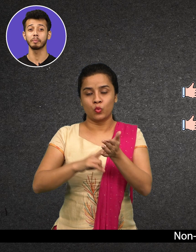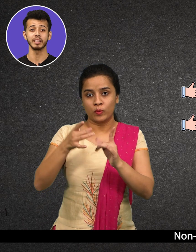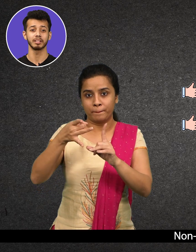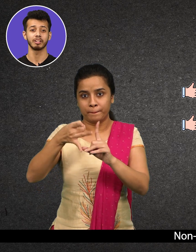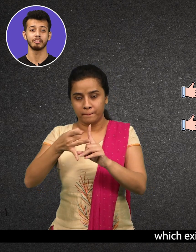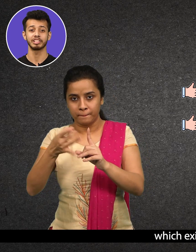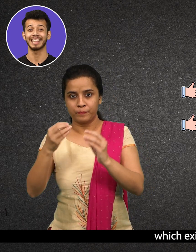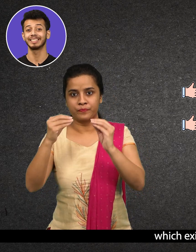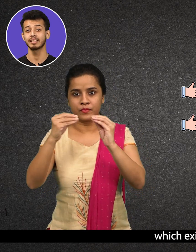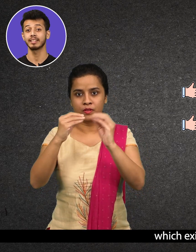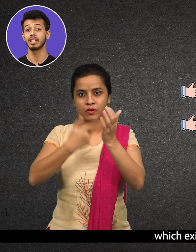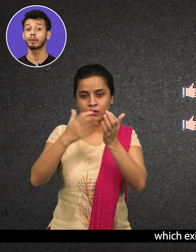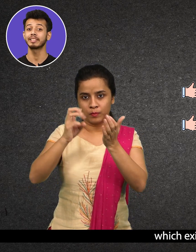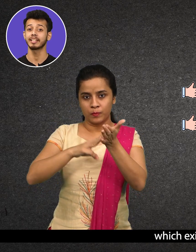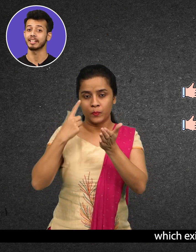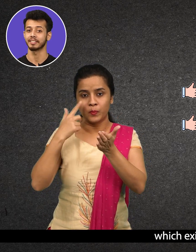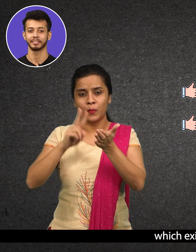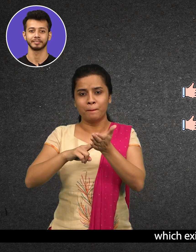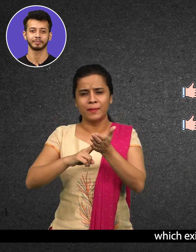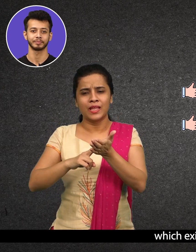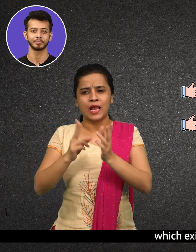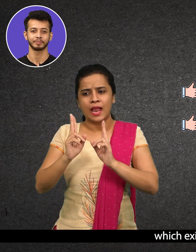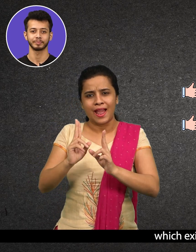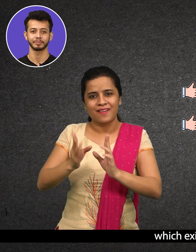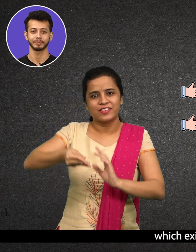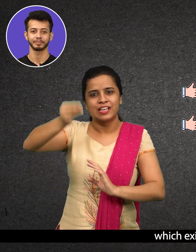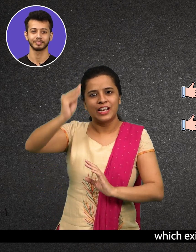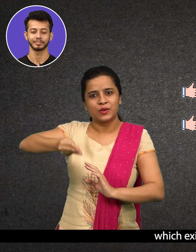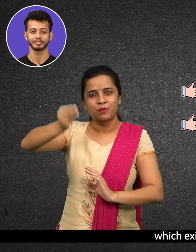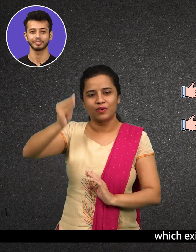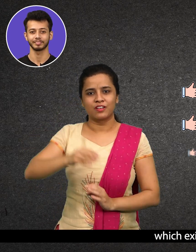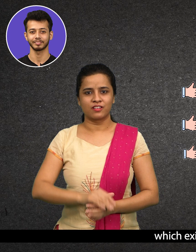Non-metal bromine, which exists in a liquid state.